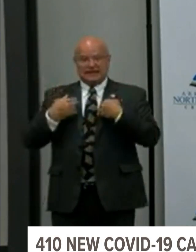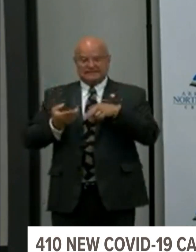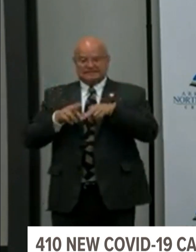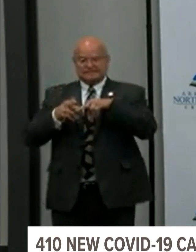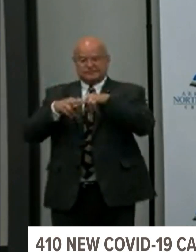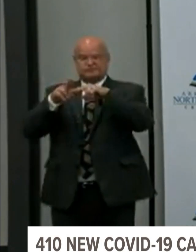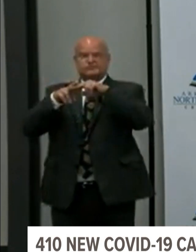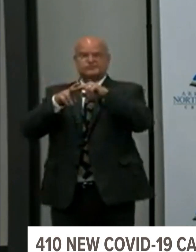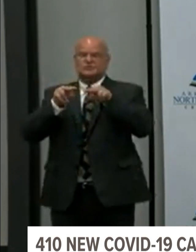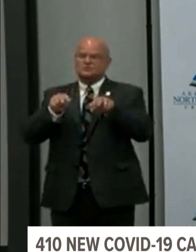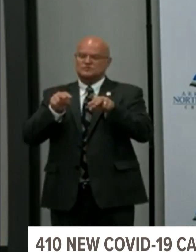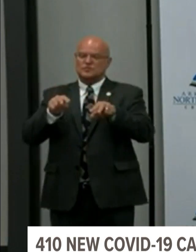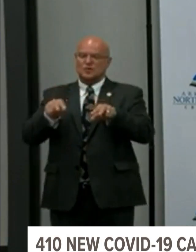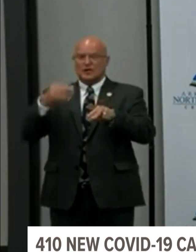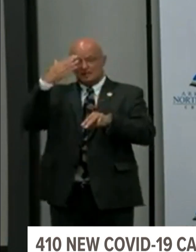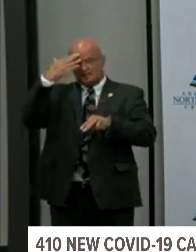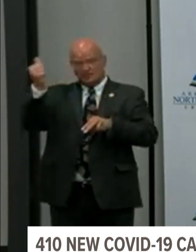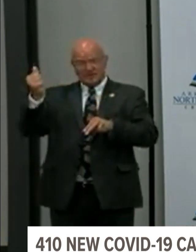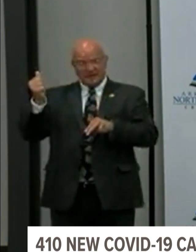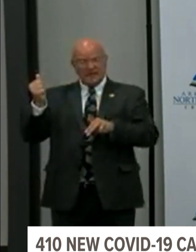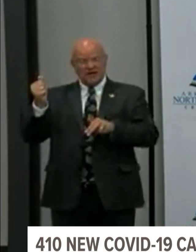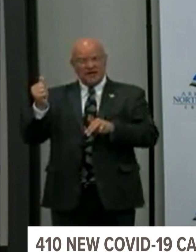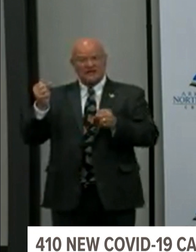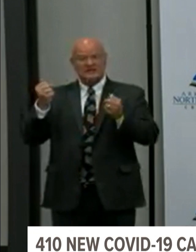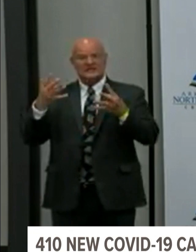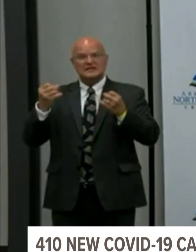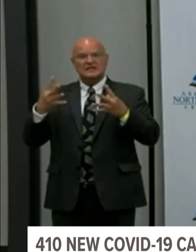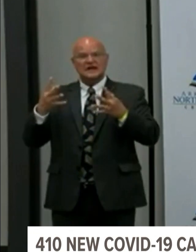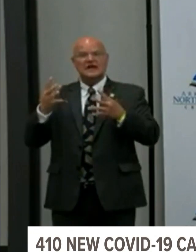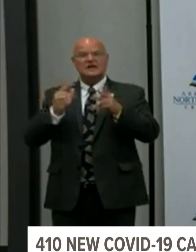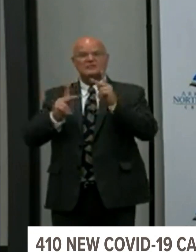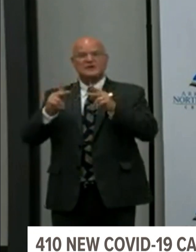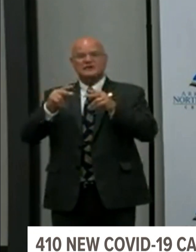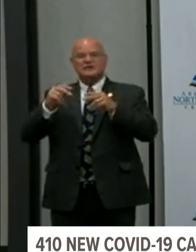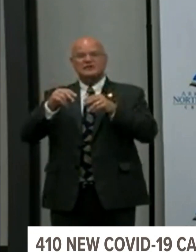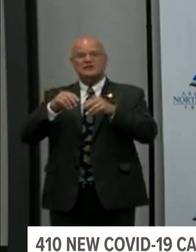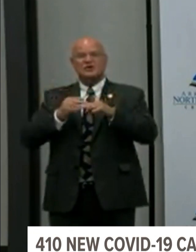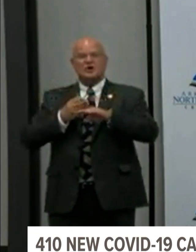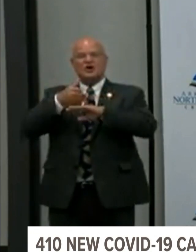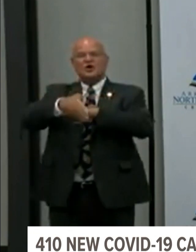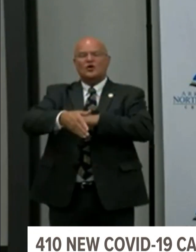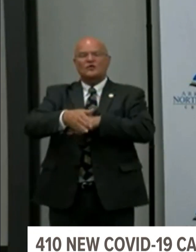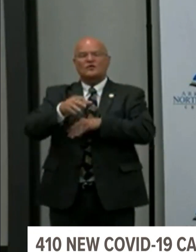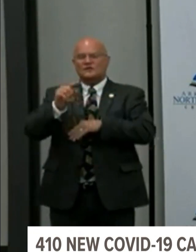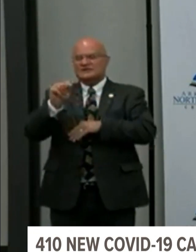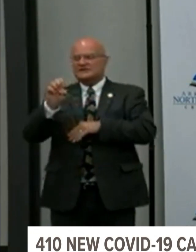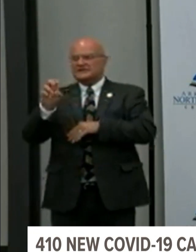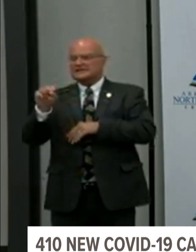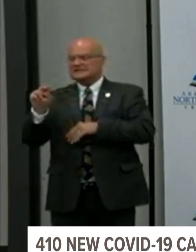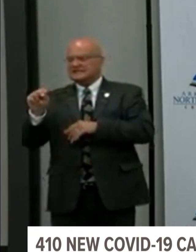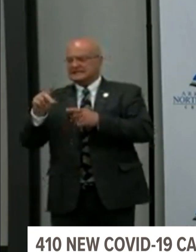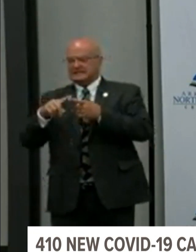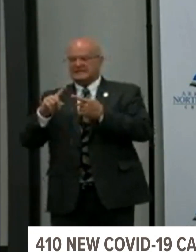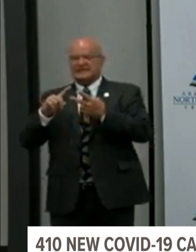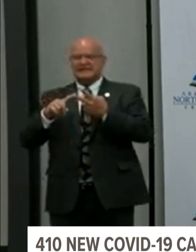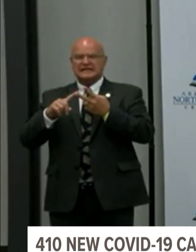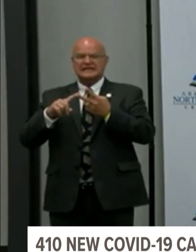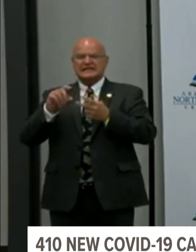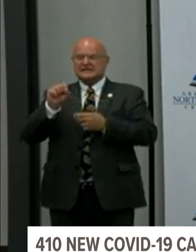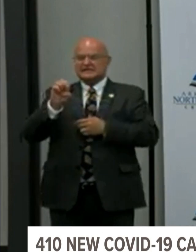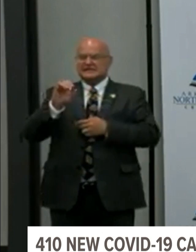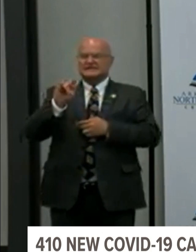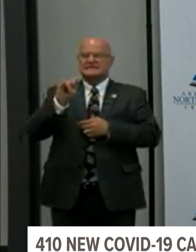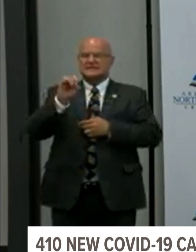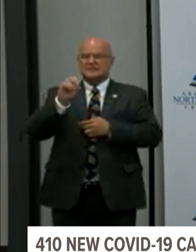is one that we need to watch because there's a lot of cross-border traffic into Tennessee, in Sebastian